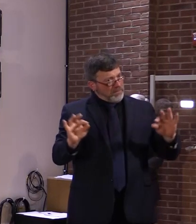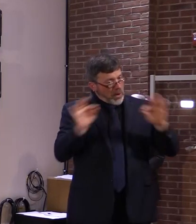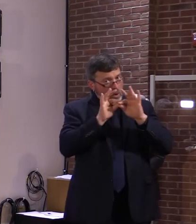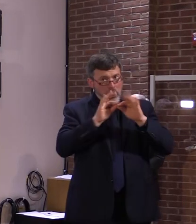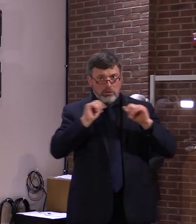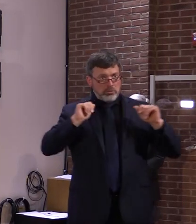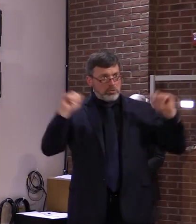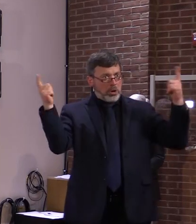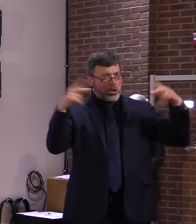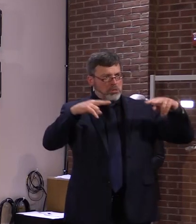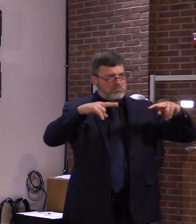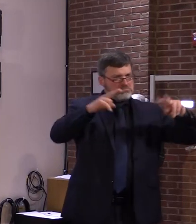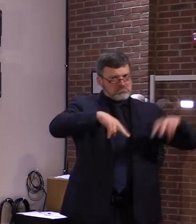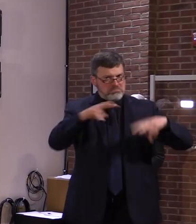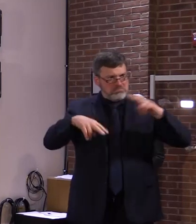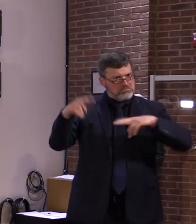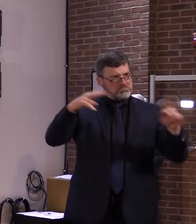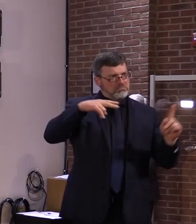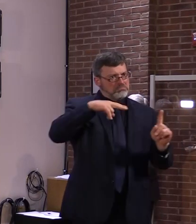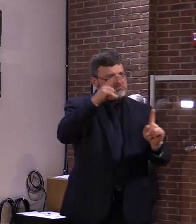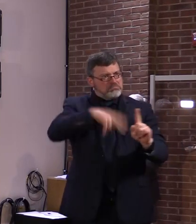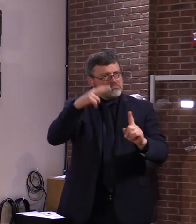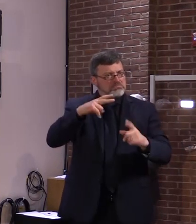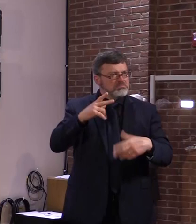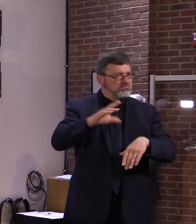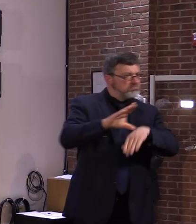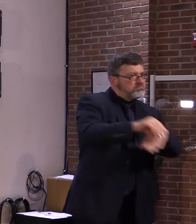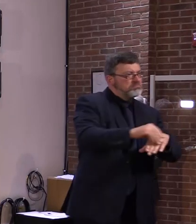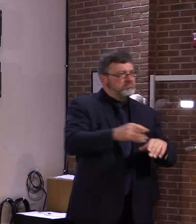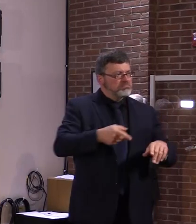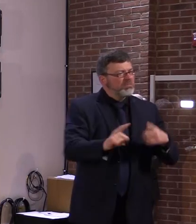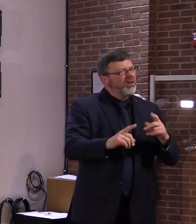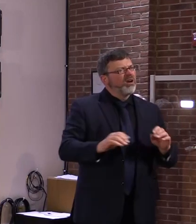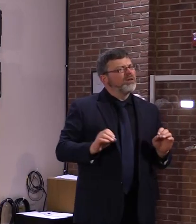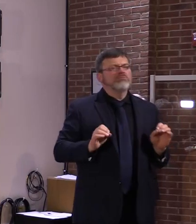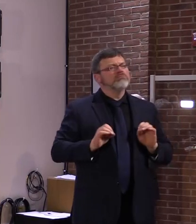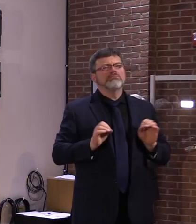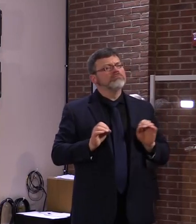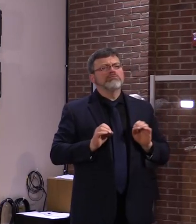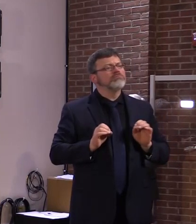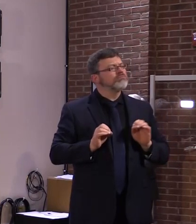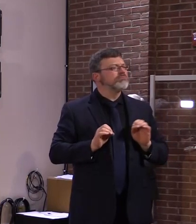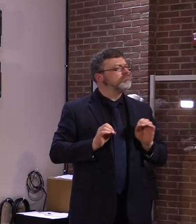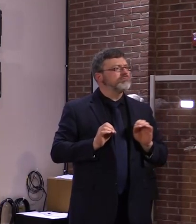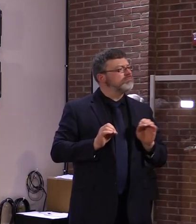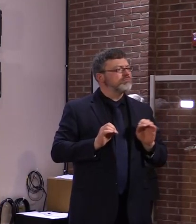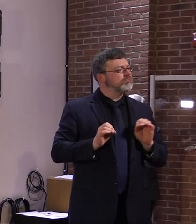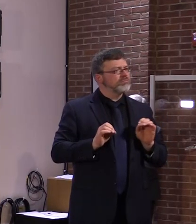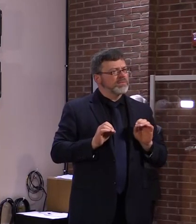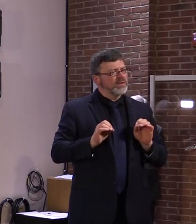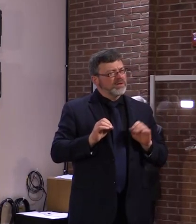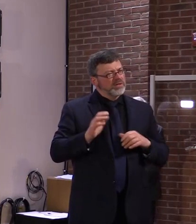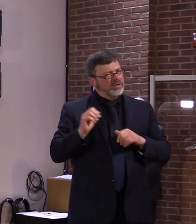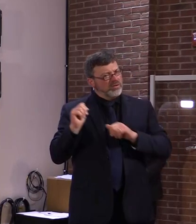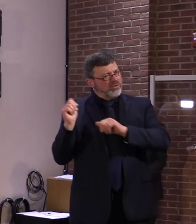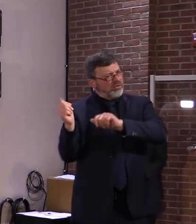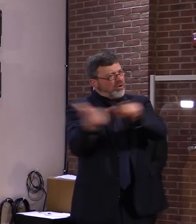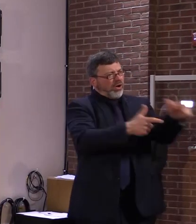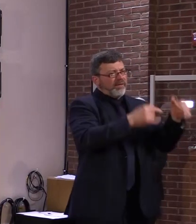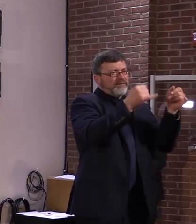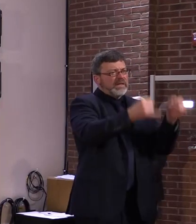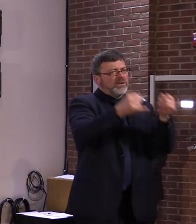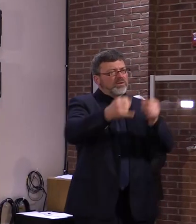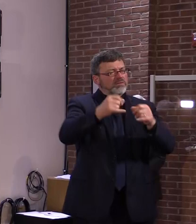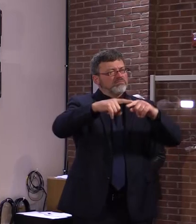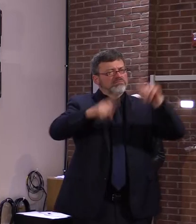We all have our own reasons, medical or otherwise. Do what feels right for you, but without exception,